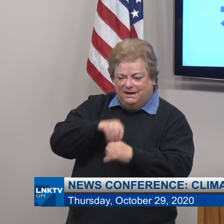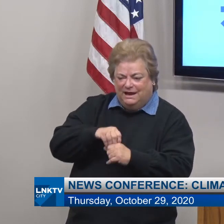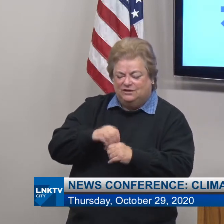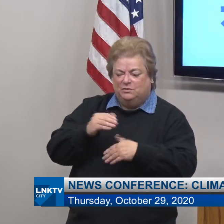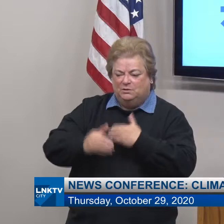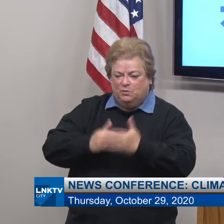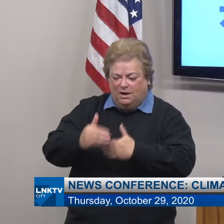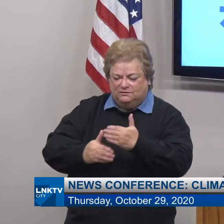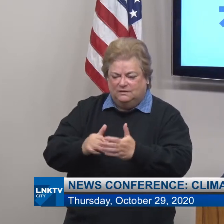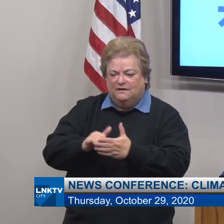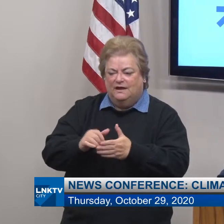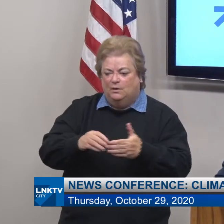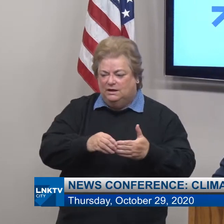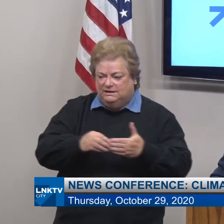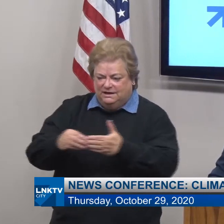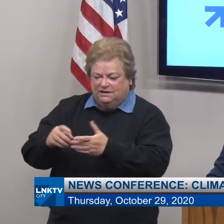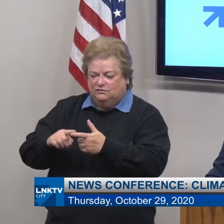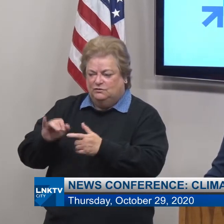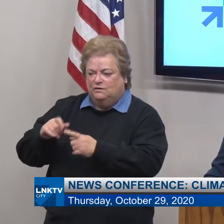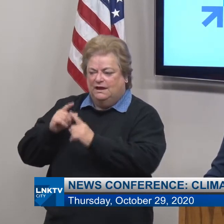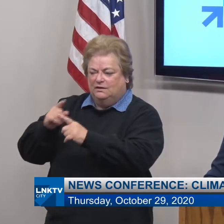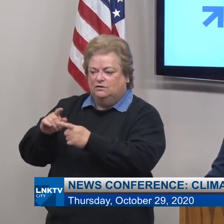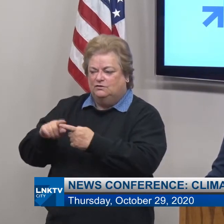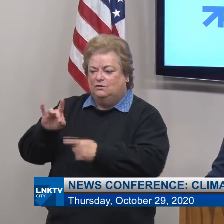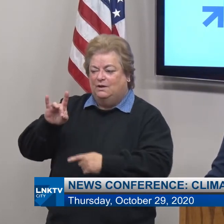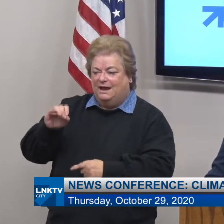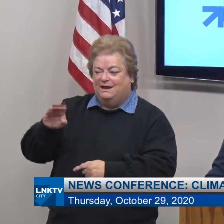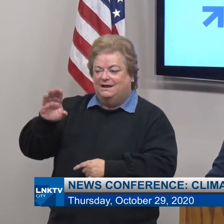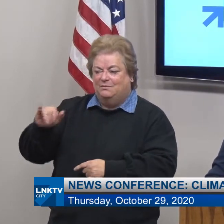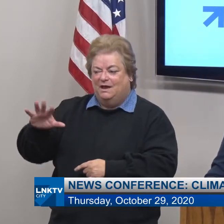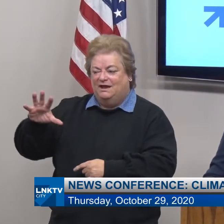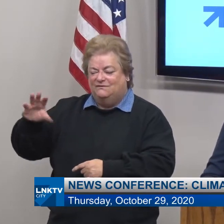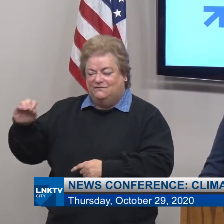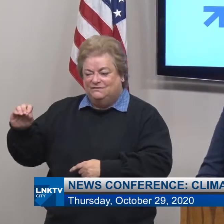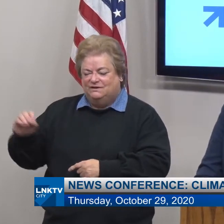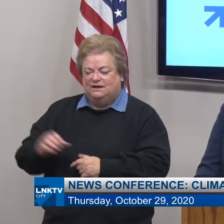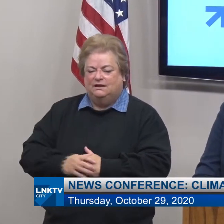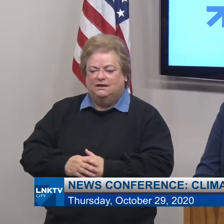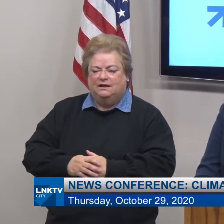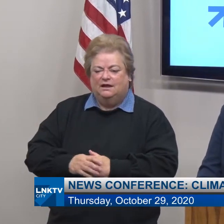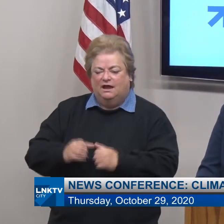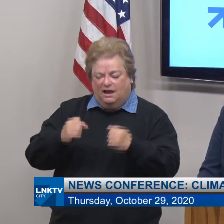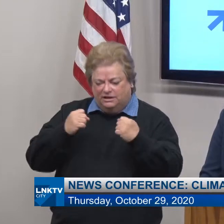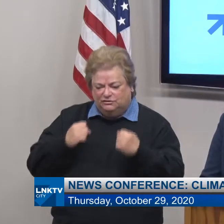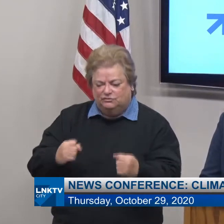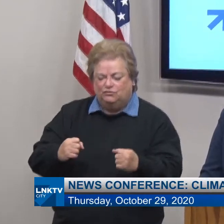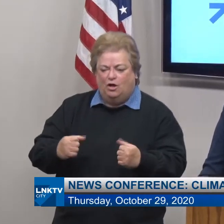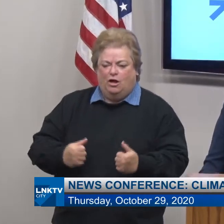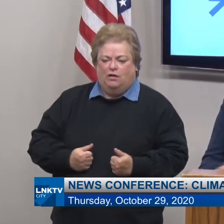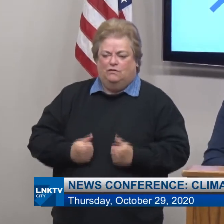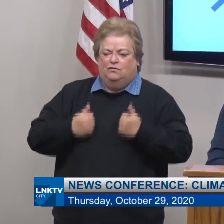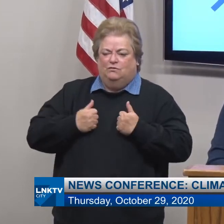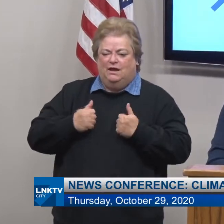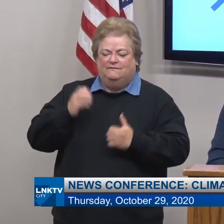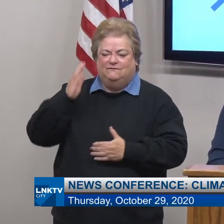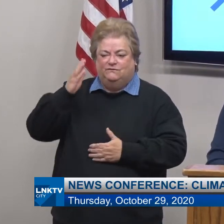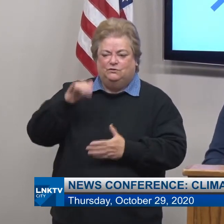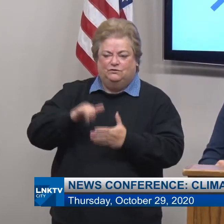that will lead us toward the goal of 80 by 50 and the strong and thriving future it will